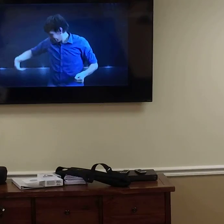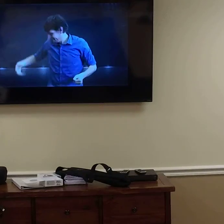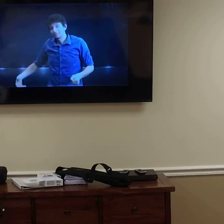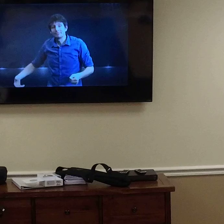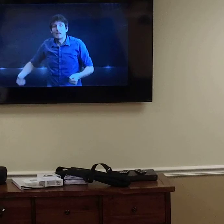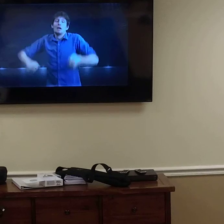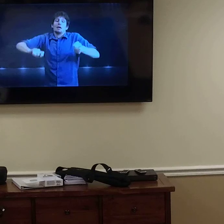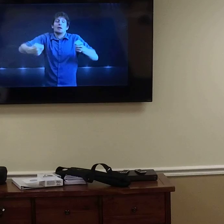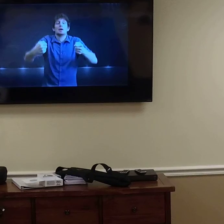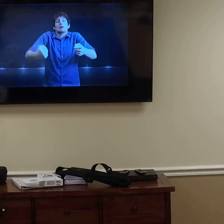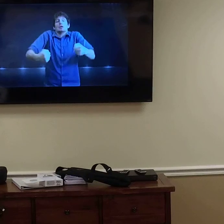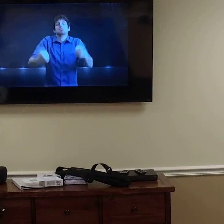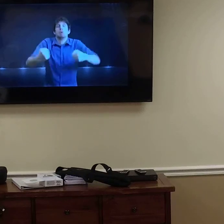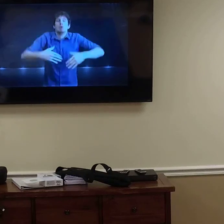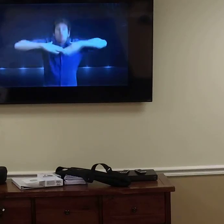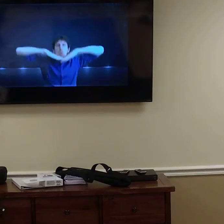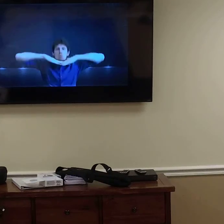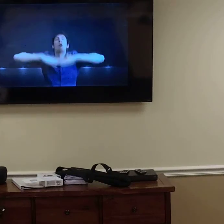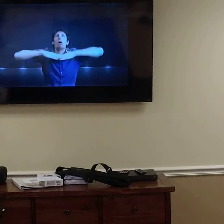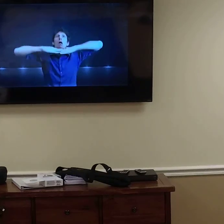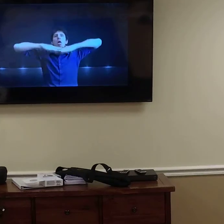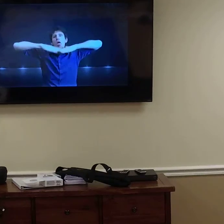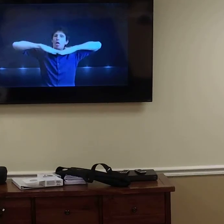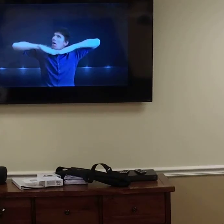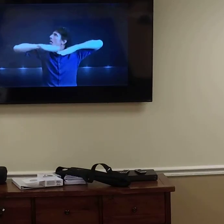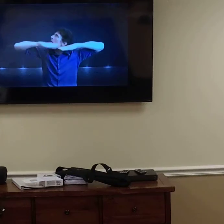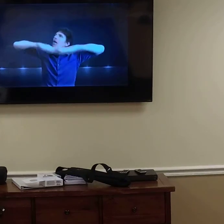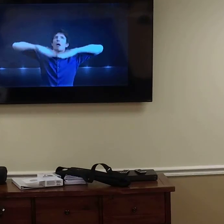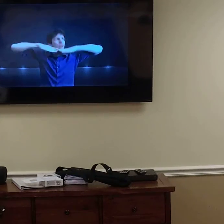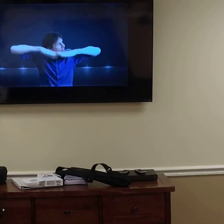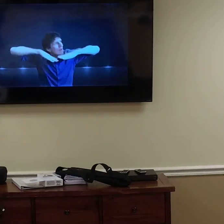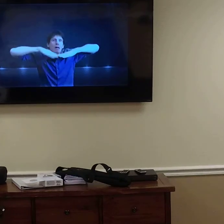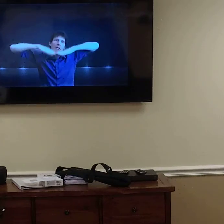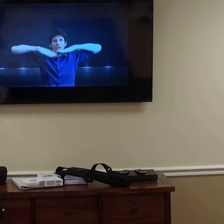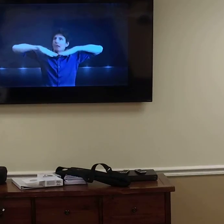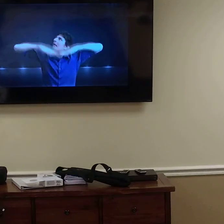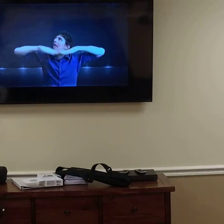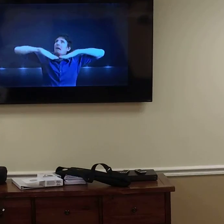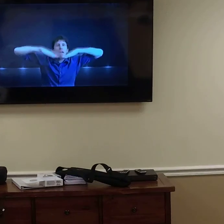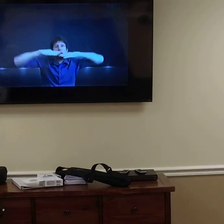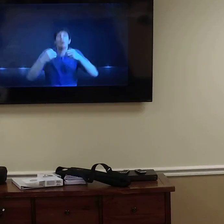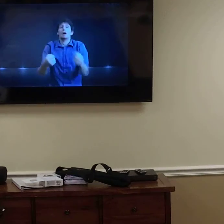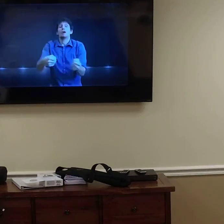So the woman gets into a car again, starts it up, going for another ride.